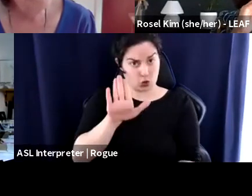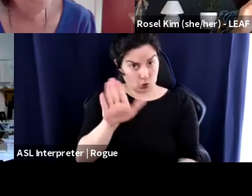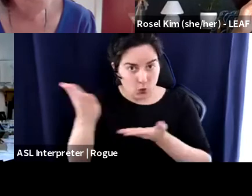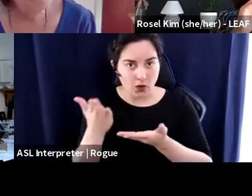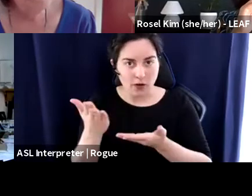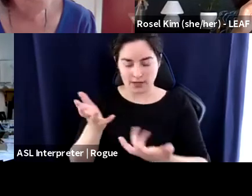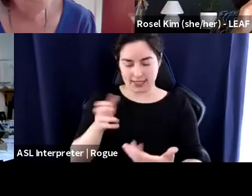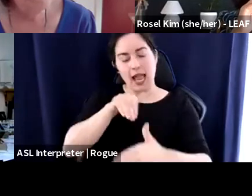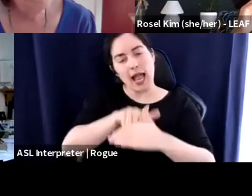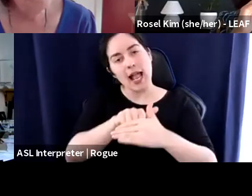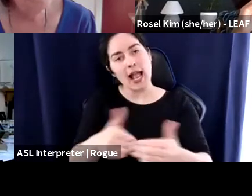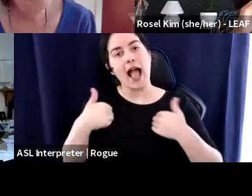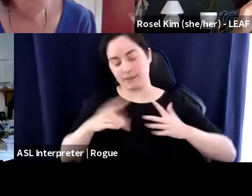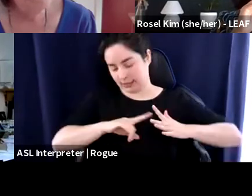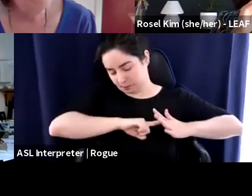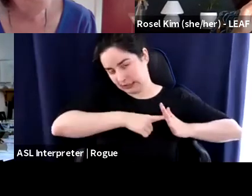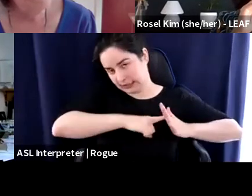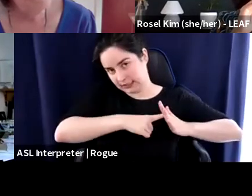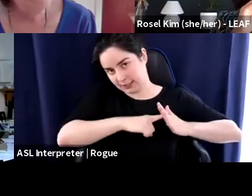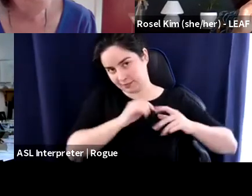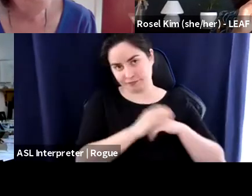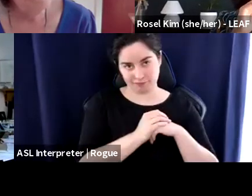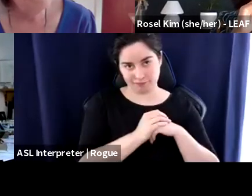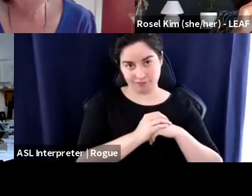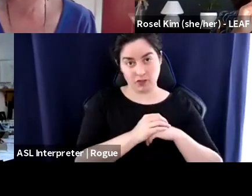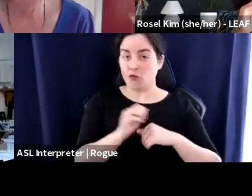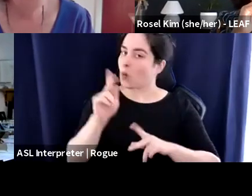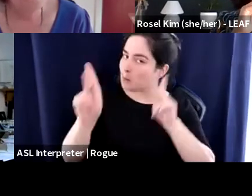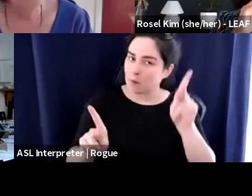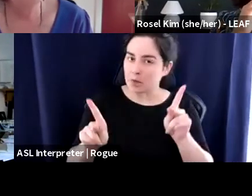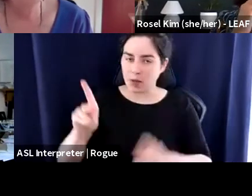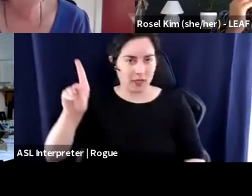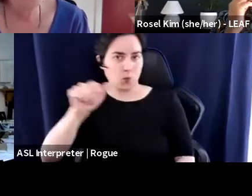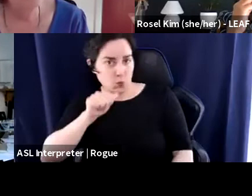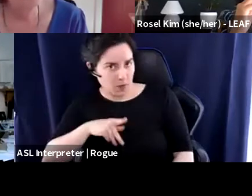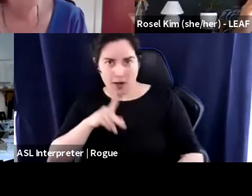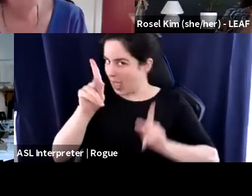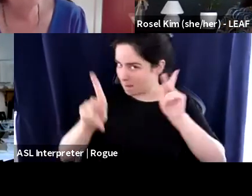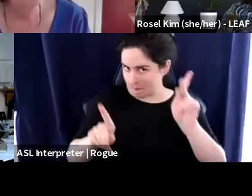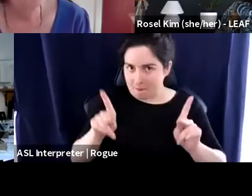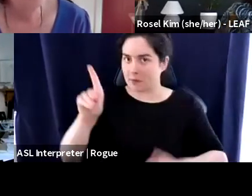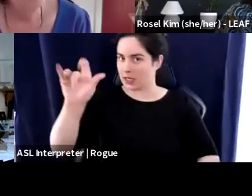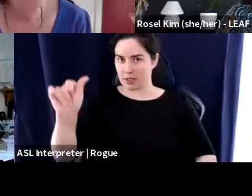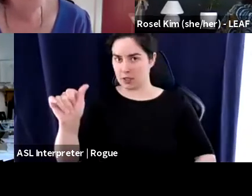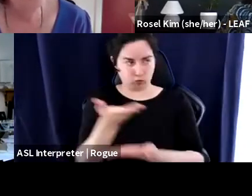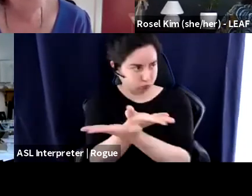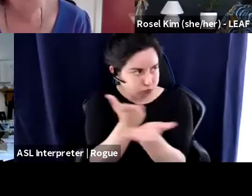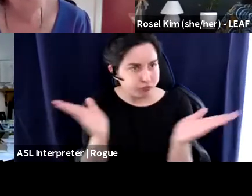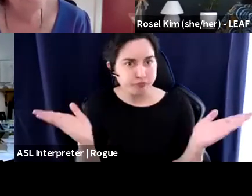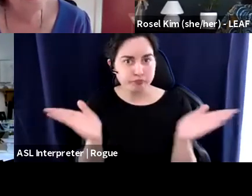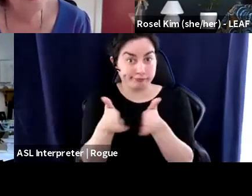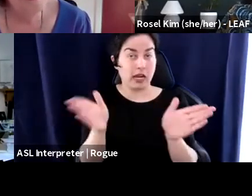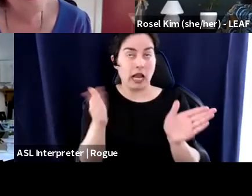outset to women with disabilities and to people with disabilities in general. I know this is an